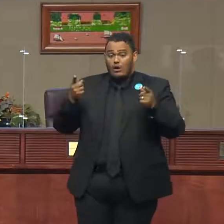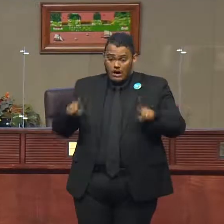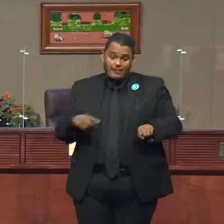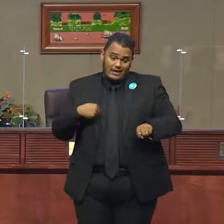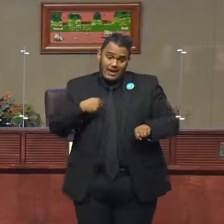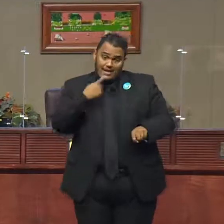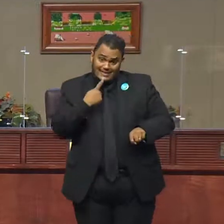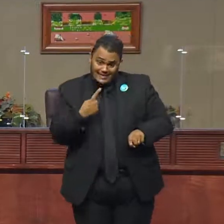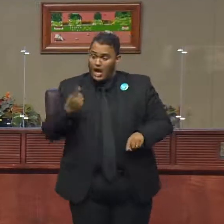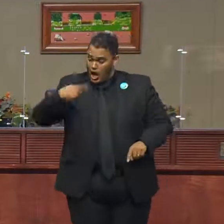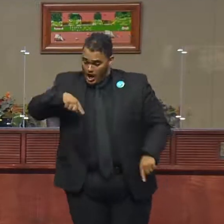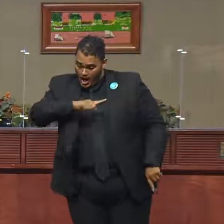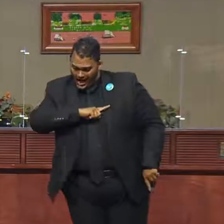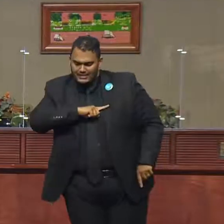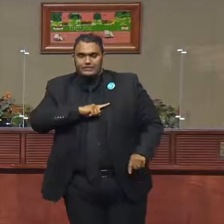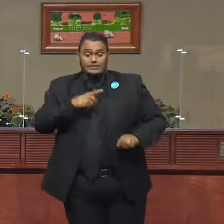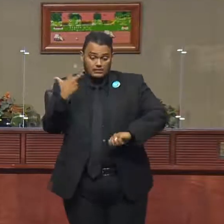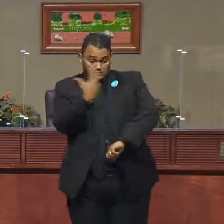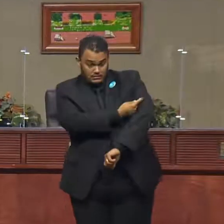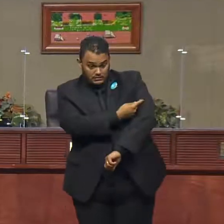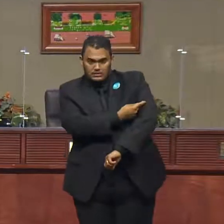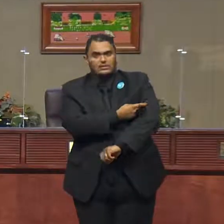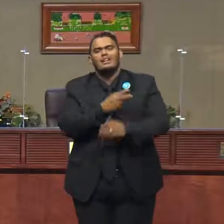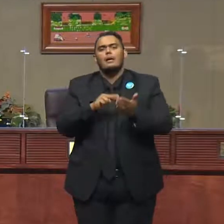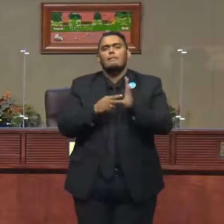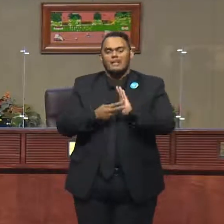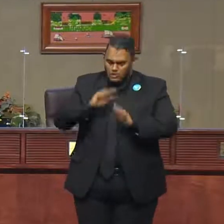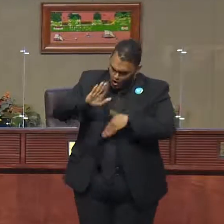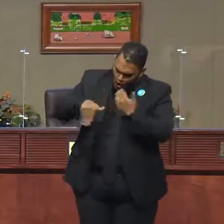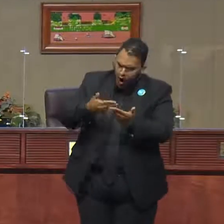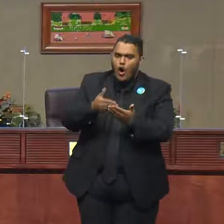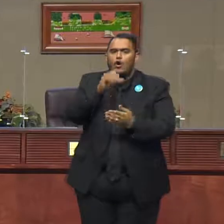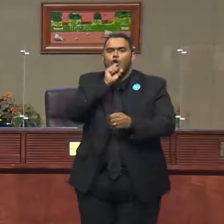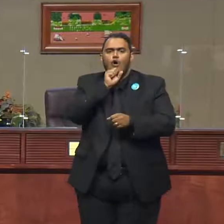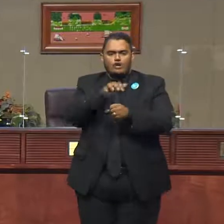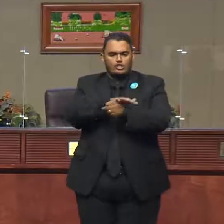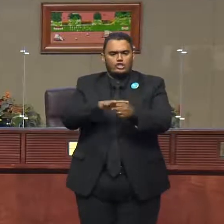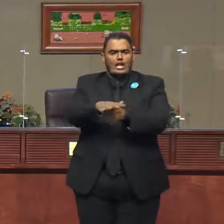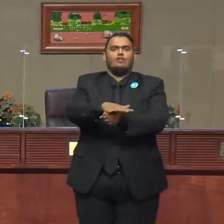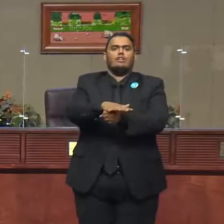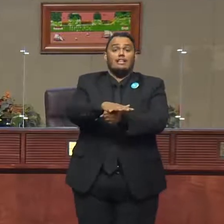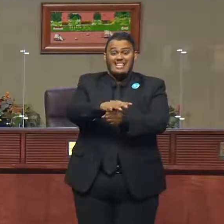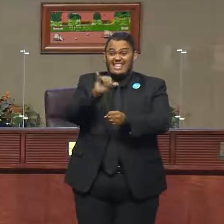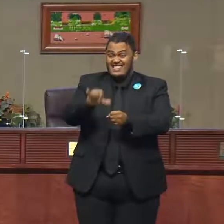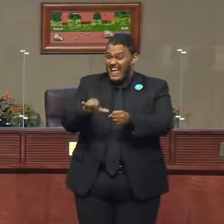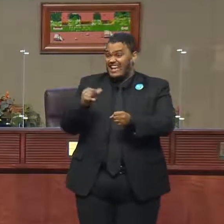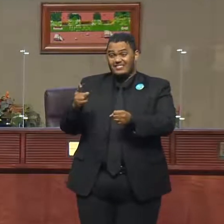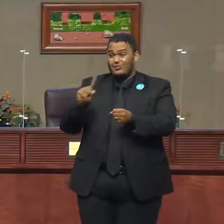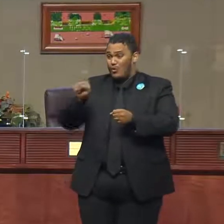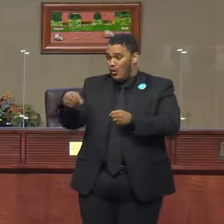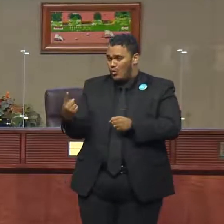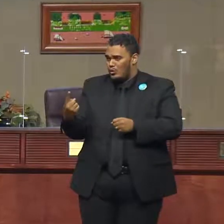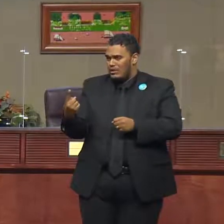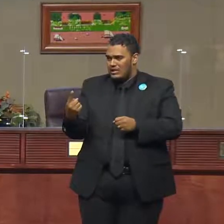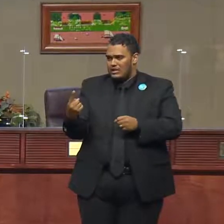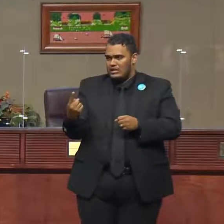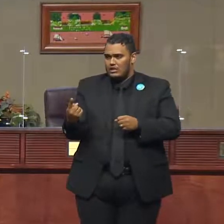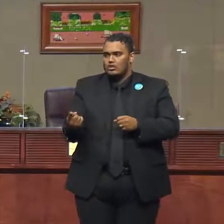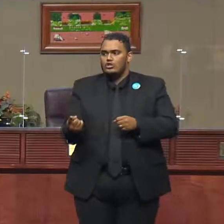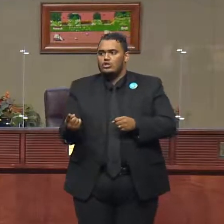county. Only a little bit over 200 vaccinations for younger than 18 were reported yesterday.